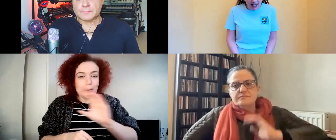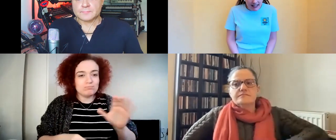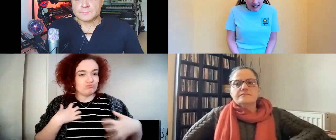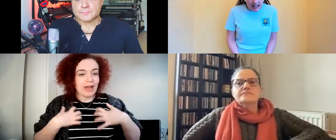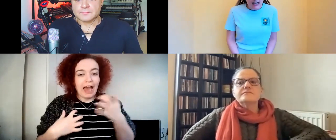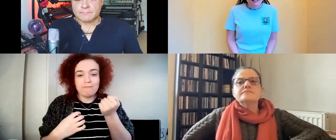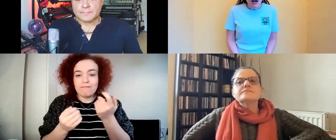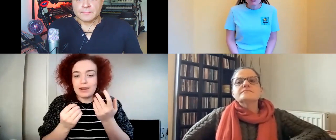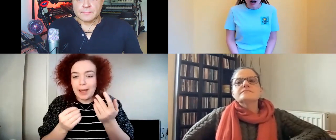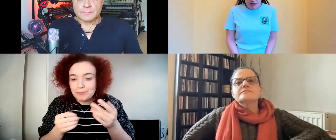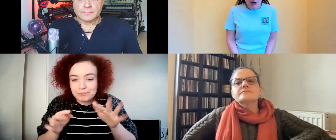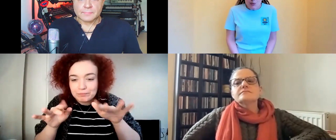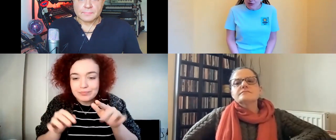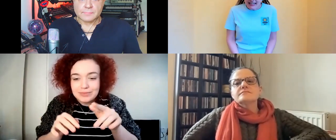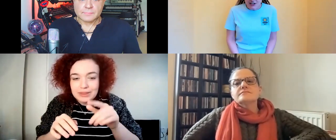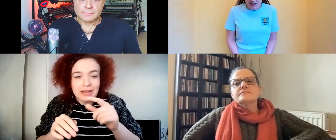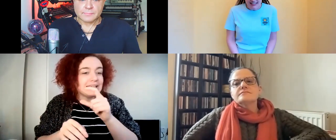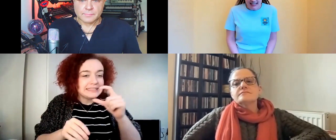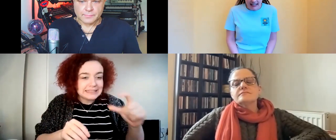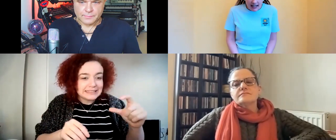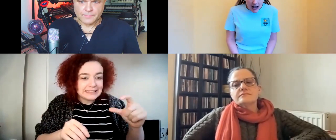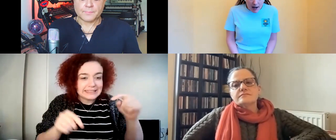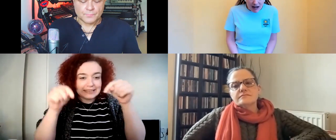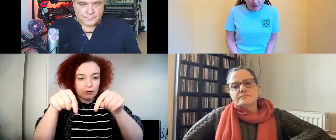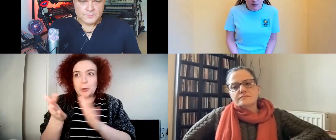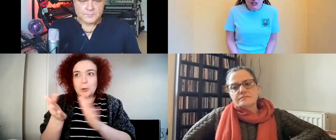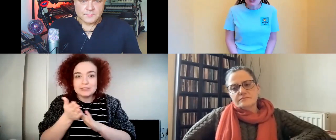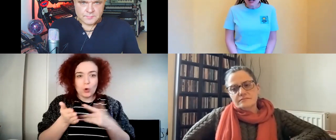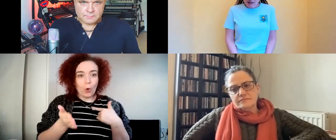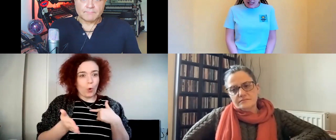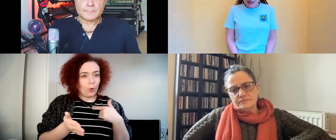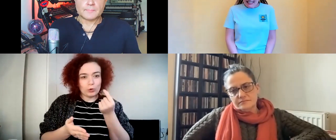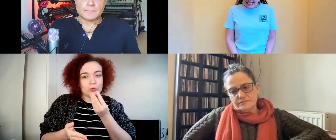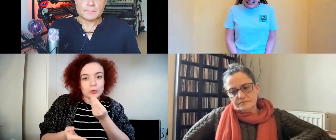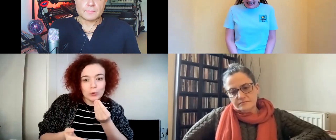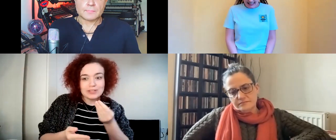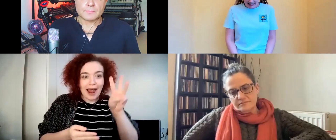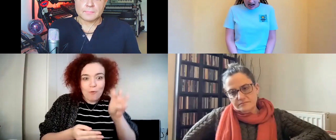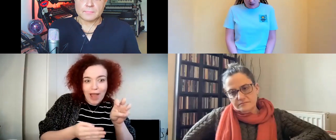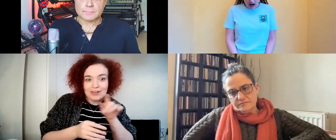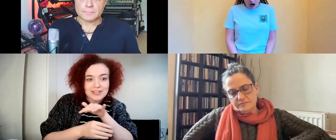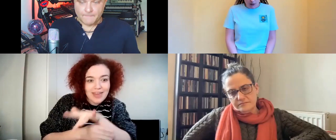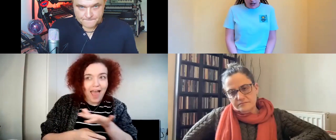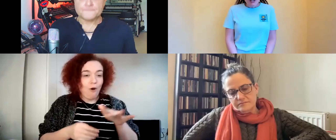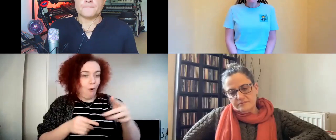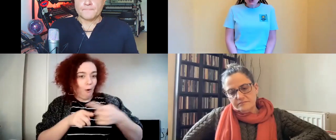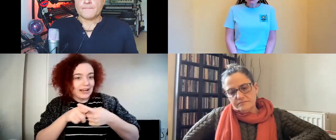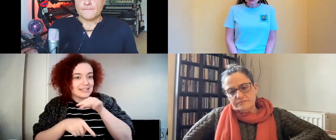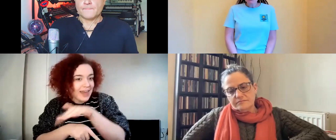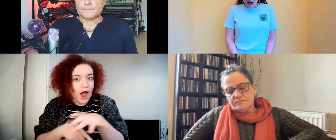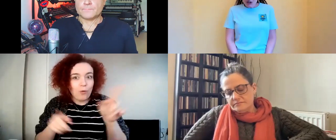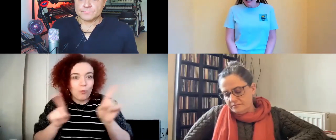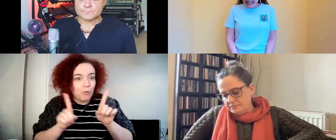didn't like. So Zoom was a really interesting platform to use, and obviously using the CCs in that as well. So we